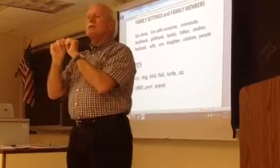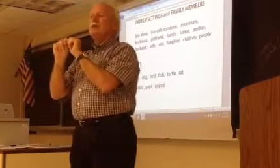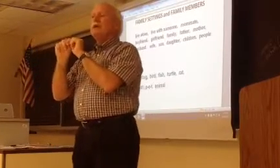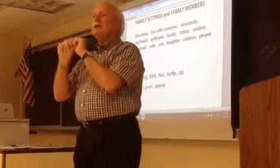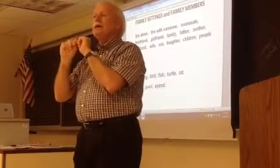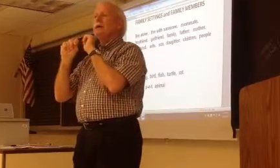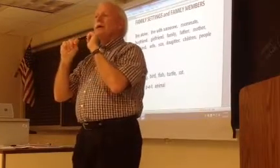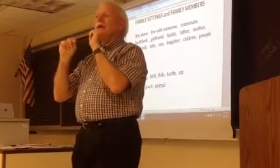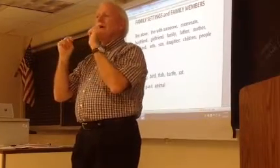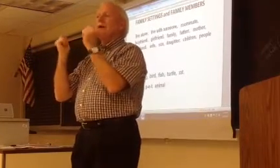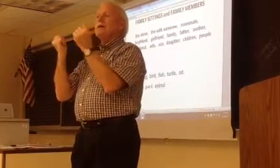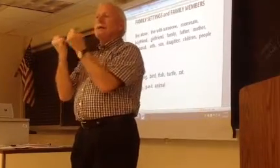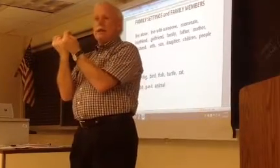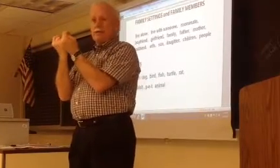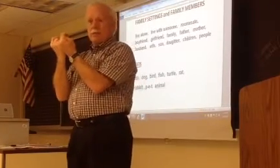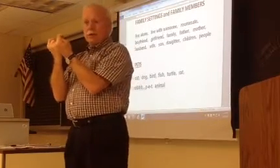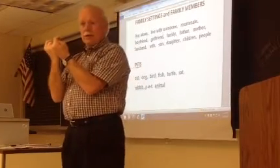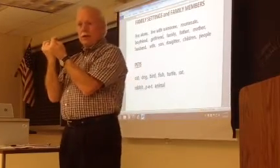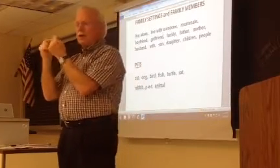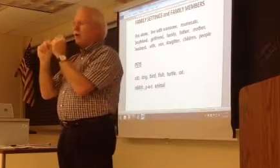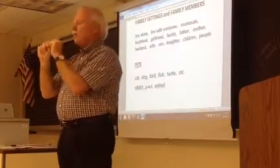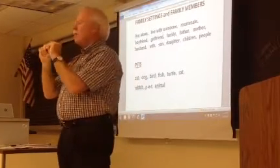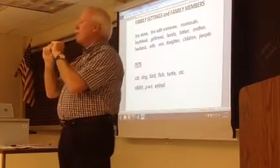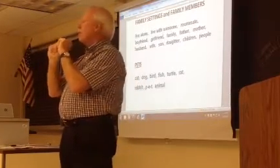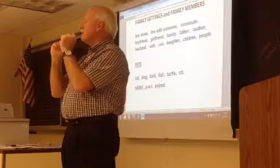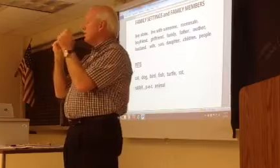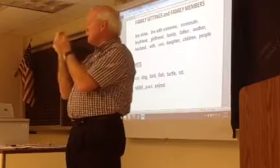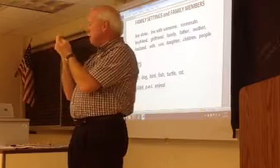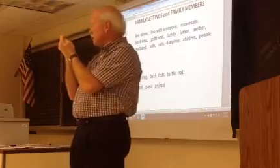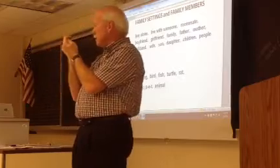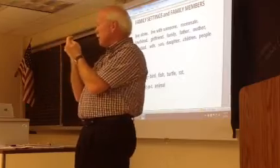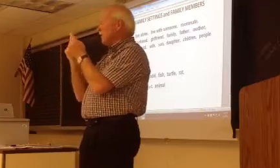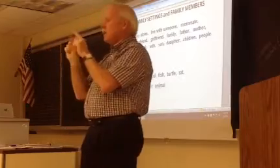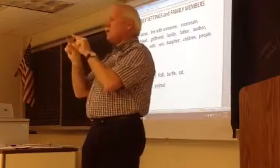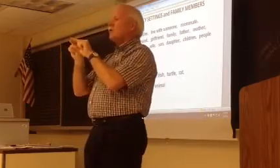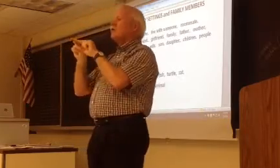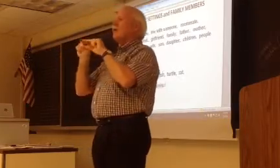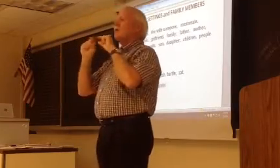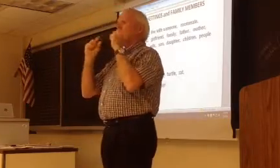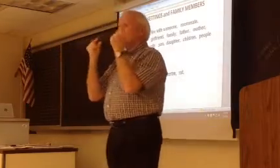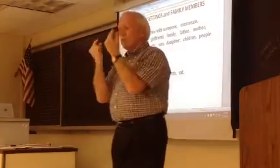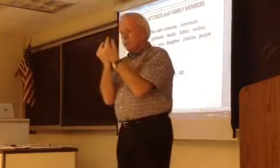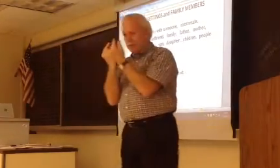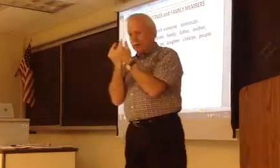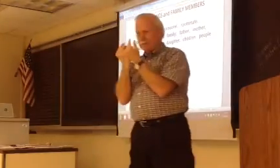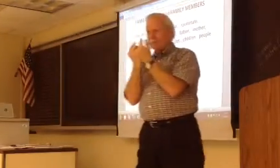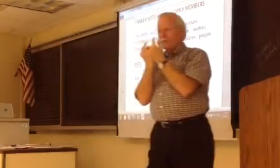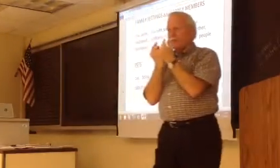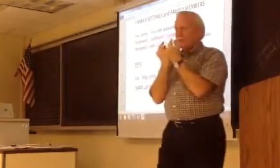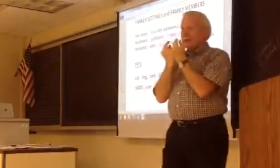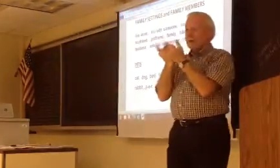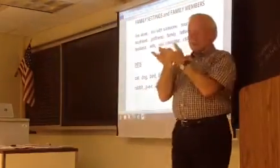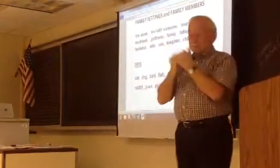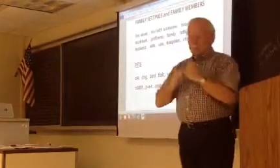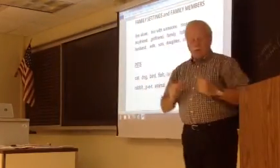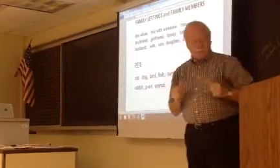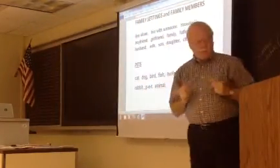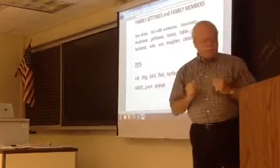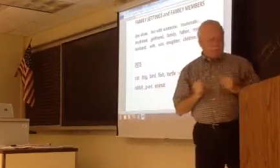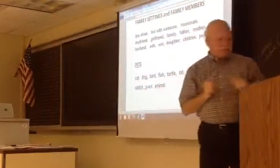T? Yeah. Team. You can be part of the team. You can join the group. Good memory, there's a